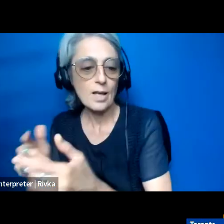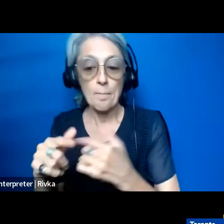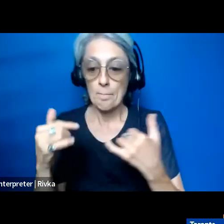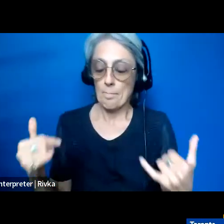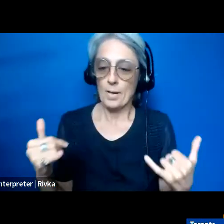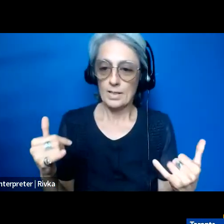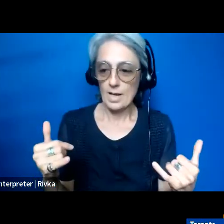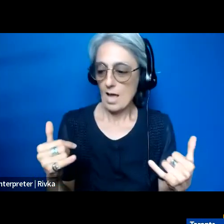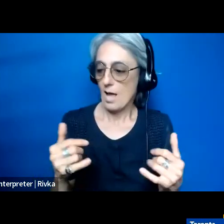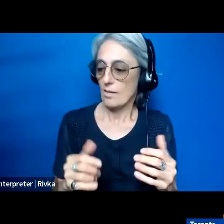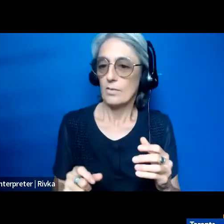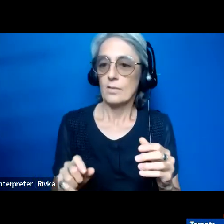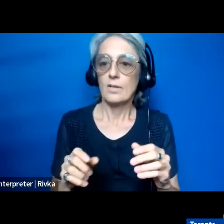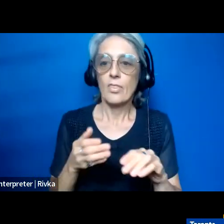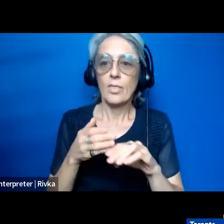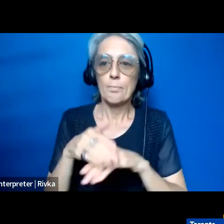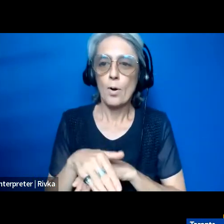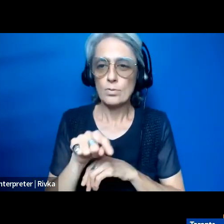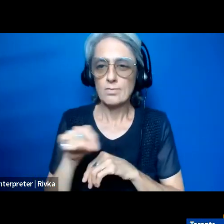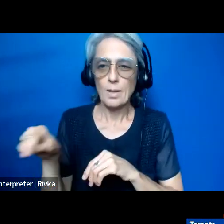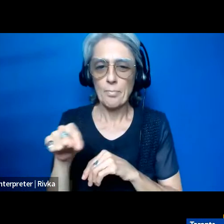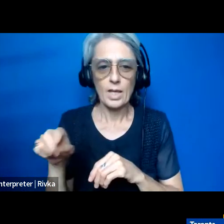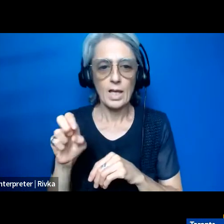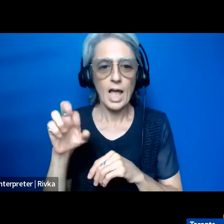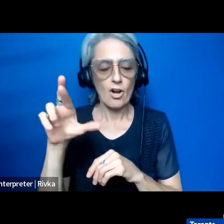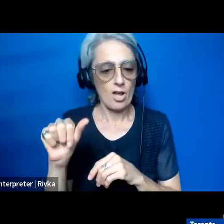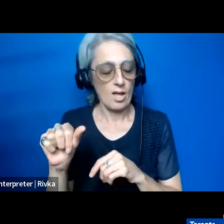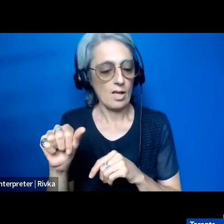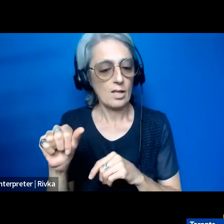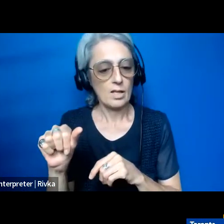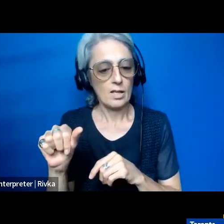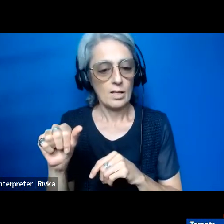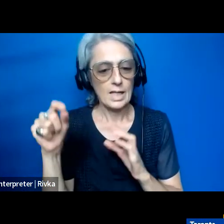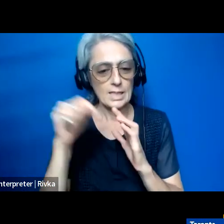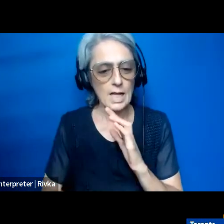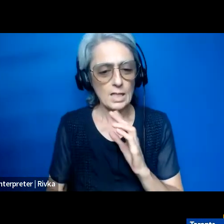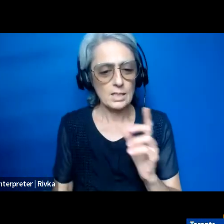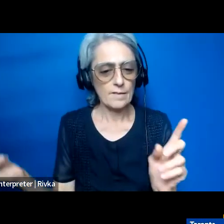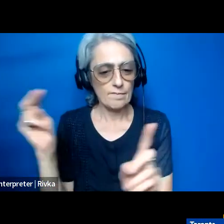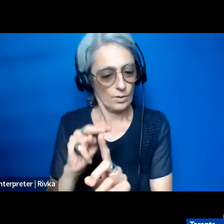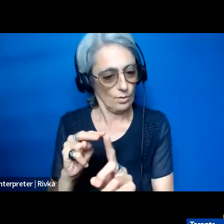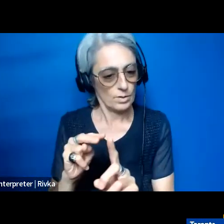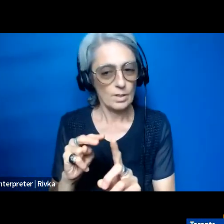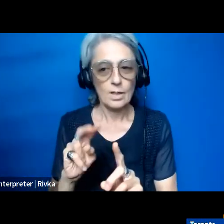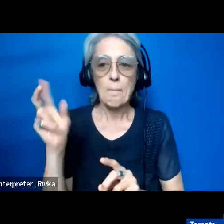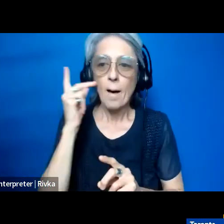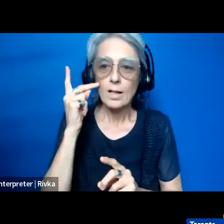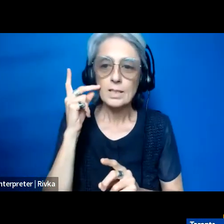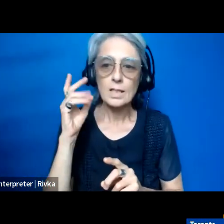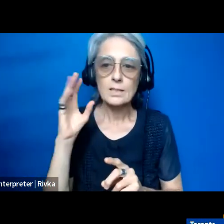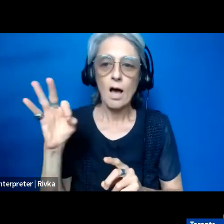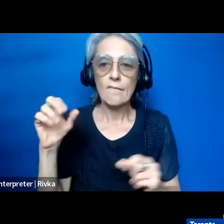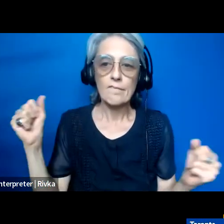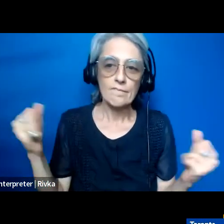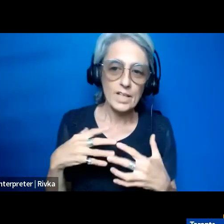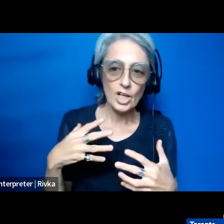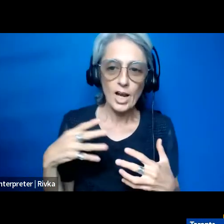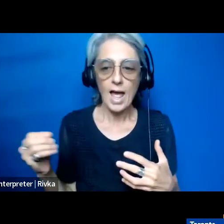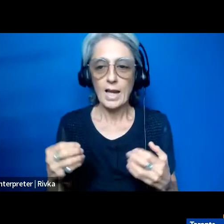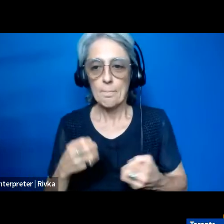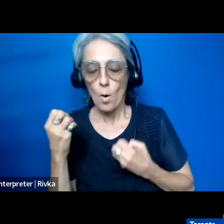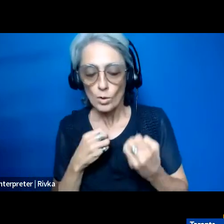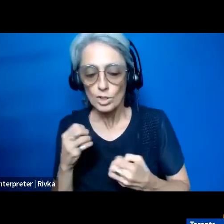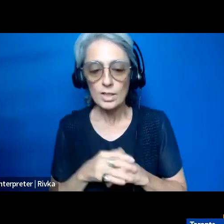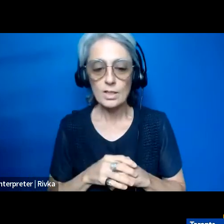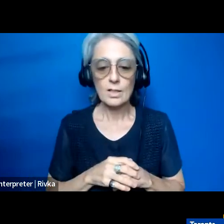era and the intensive use of the politics of fears and emotions, it seems that